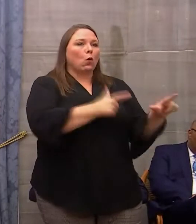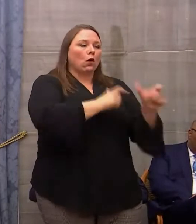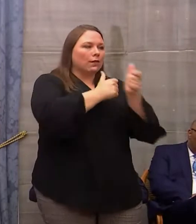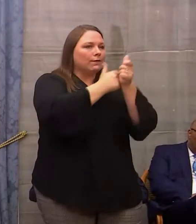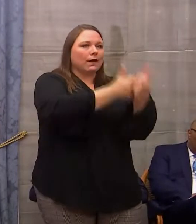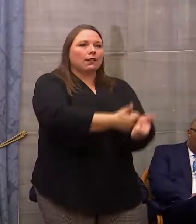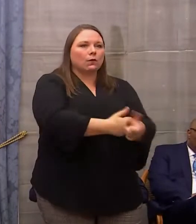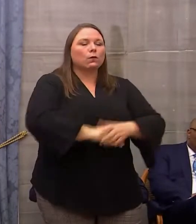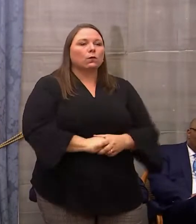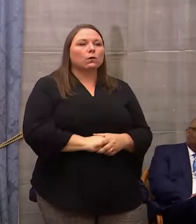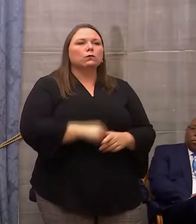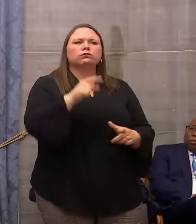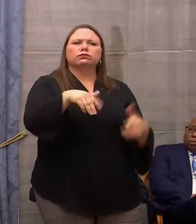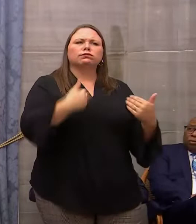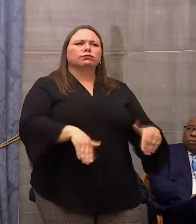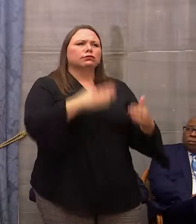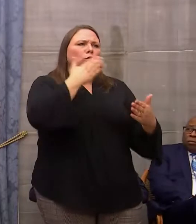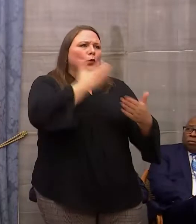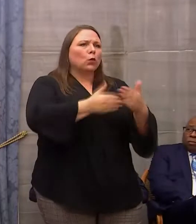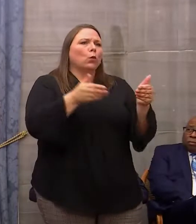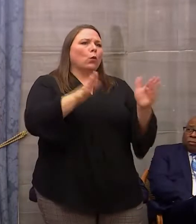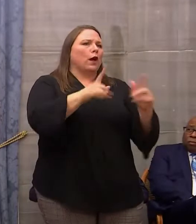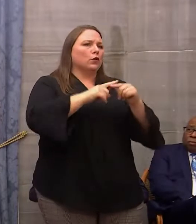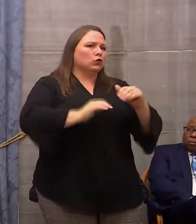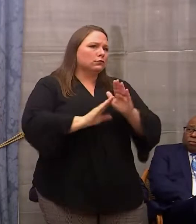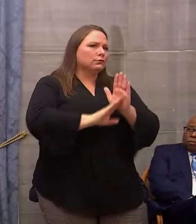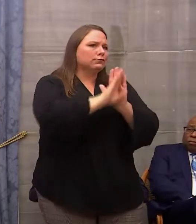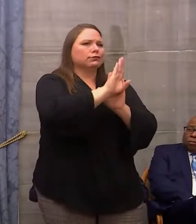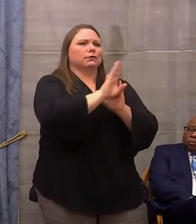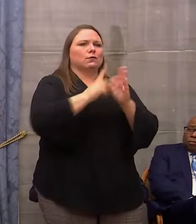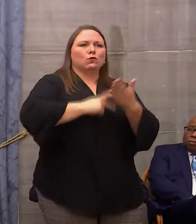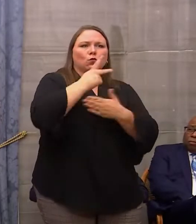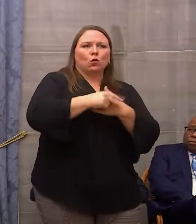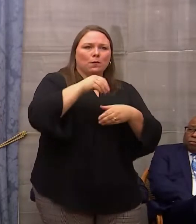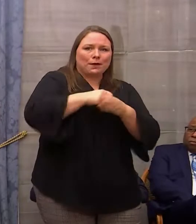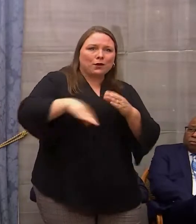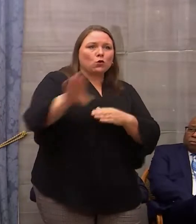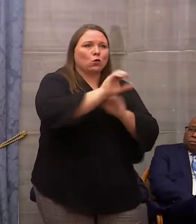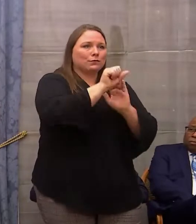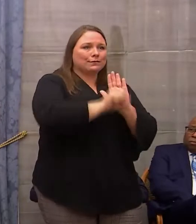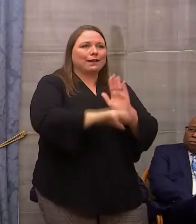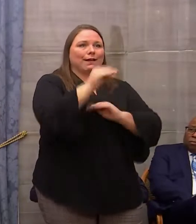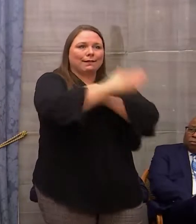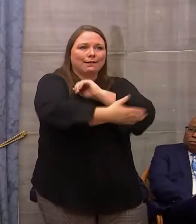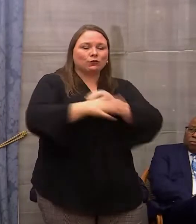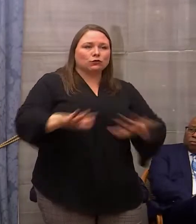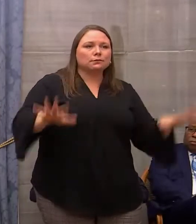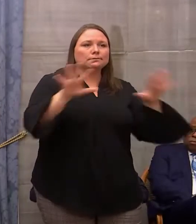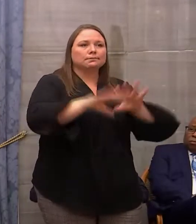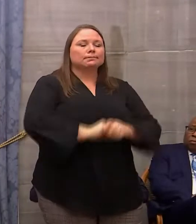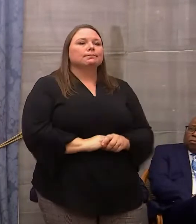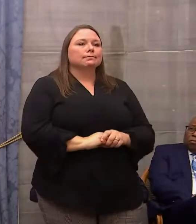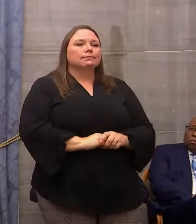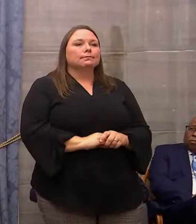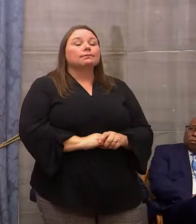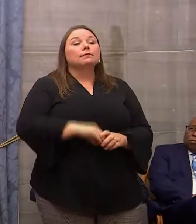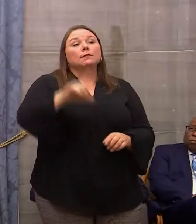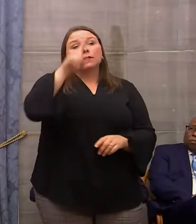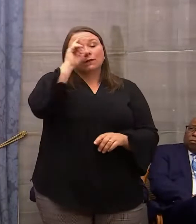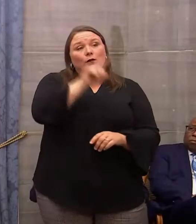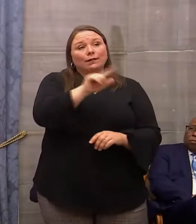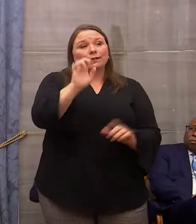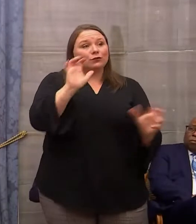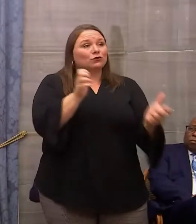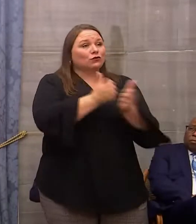follow. This is a good way to develop programs in your state and in our country. This is, and Governor Lee